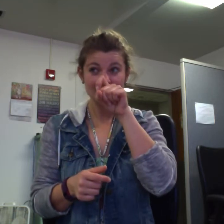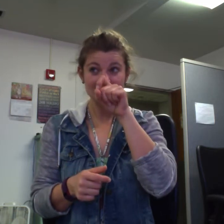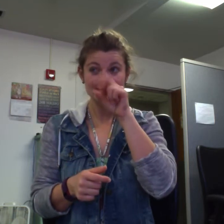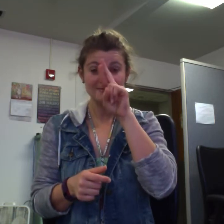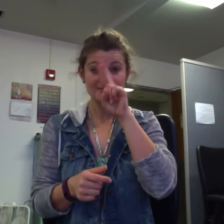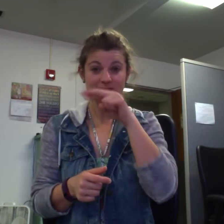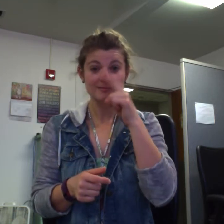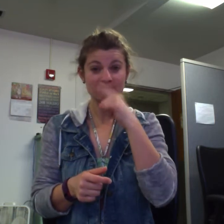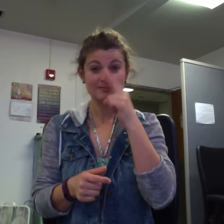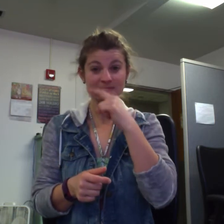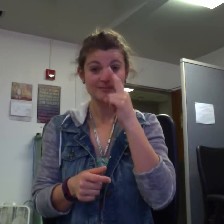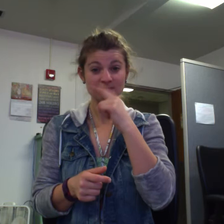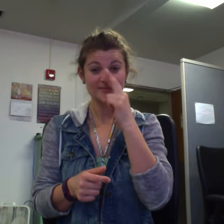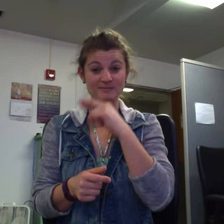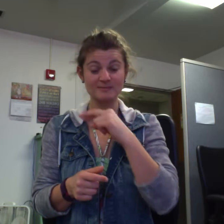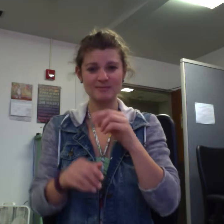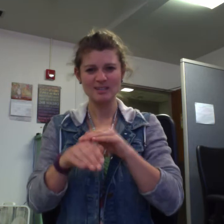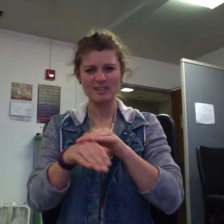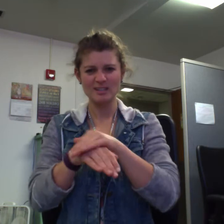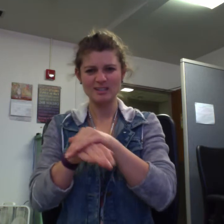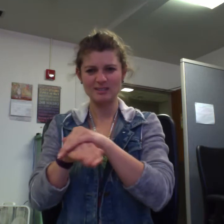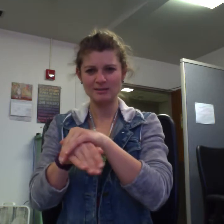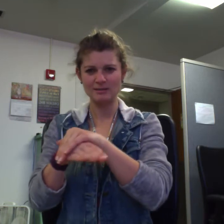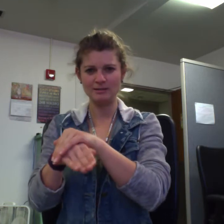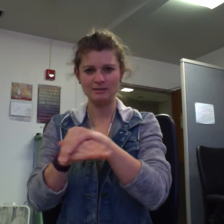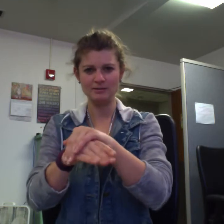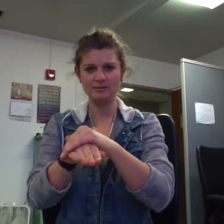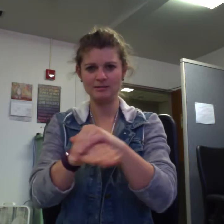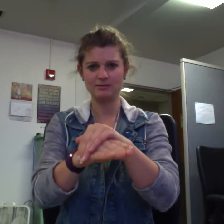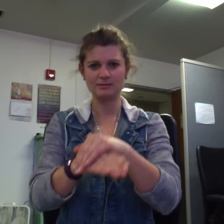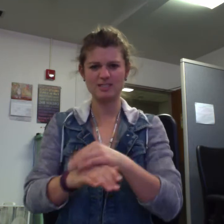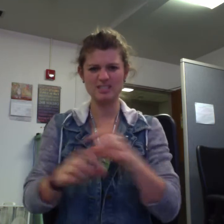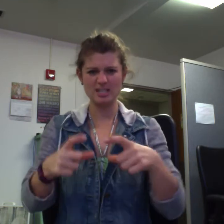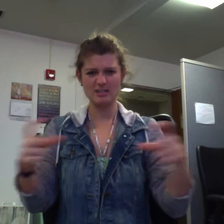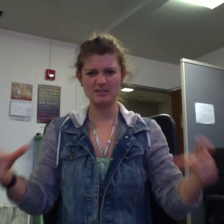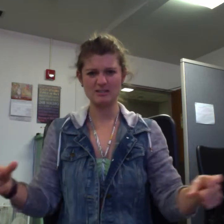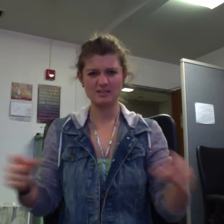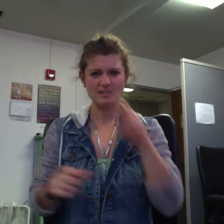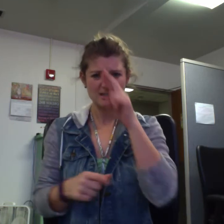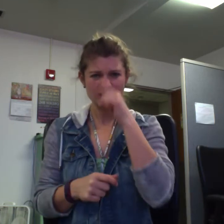see. A snail the size of a rat. Ugh.